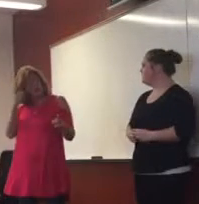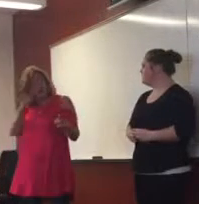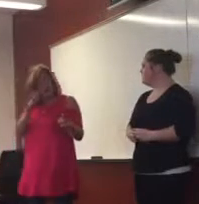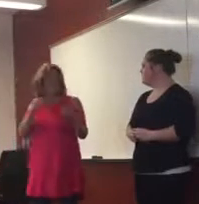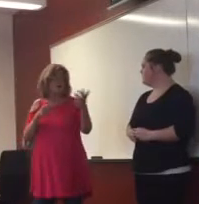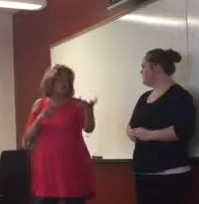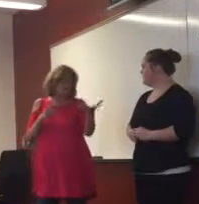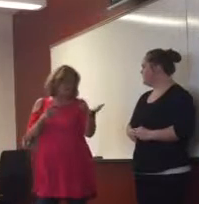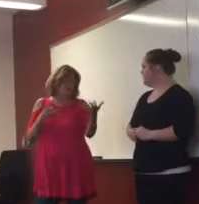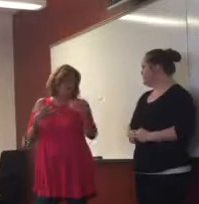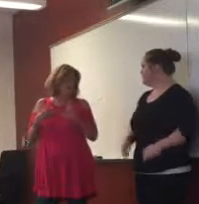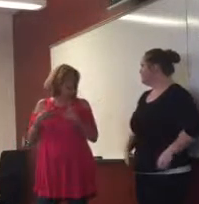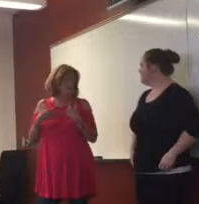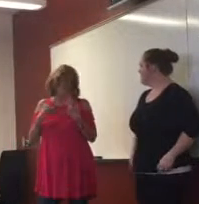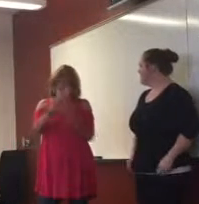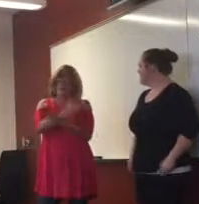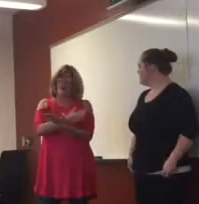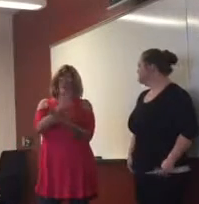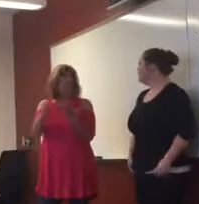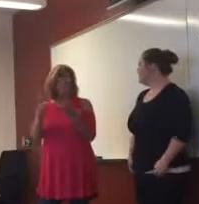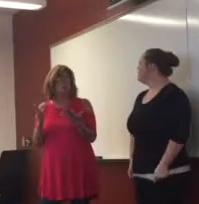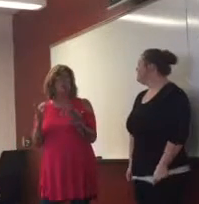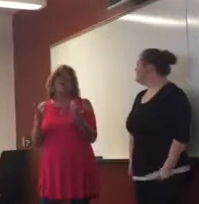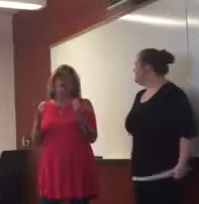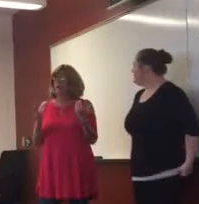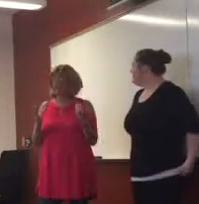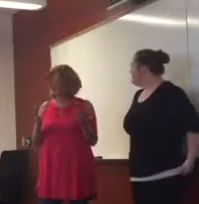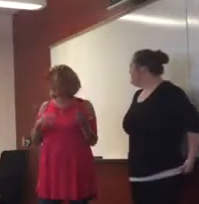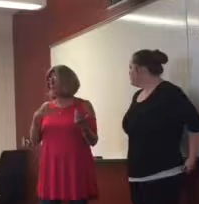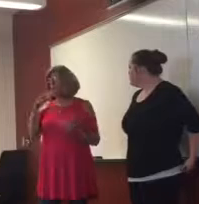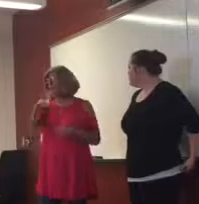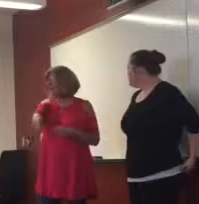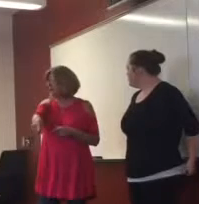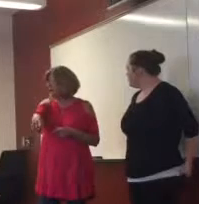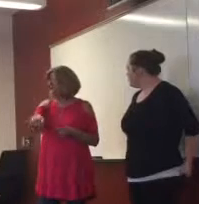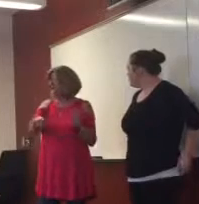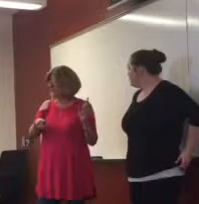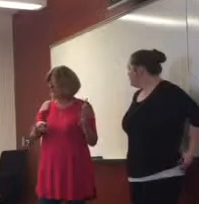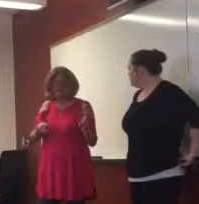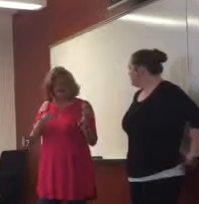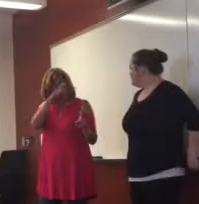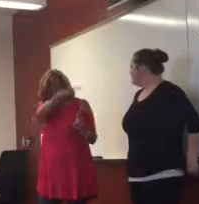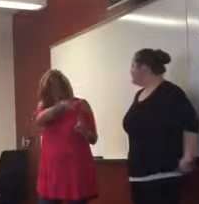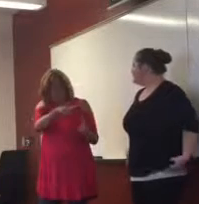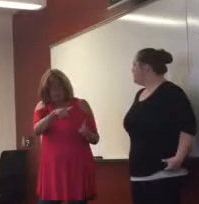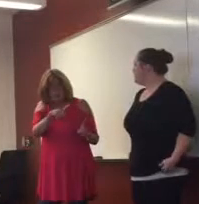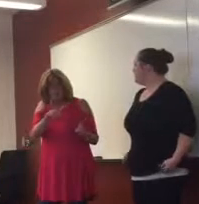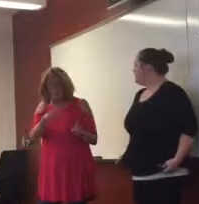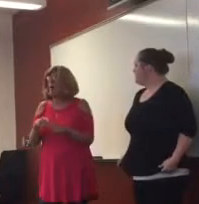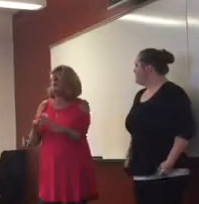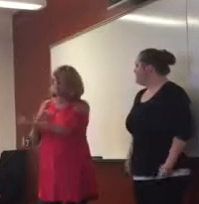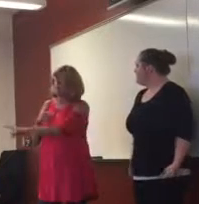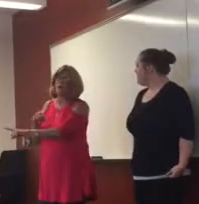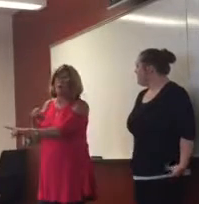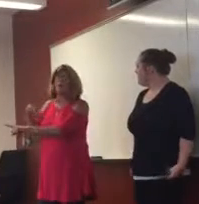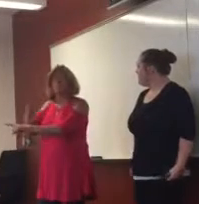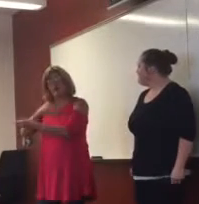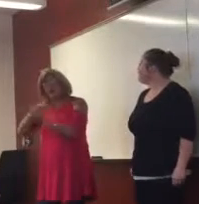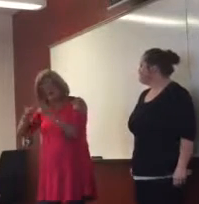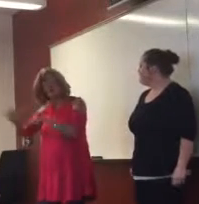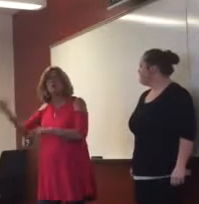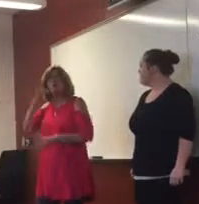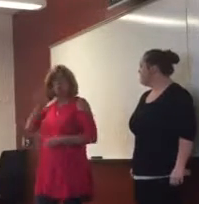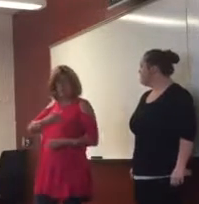then the girl, when she said she called me, I wasn't sure, mom called you or what? And so don't just say she, find out. Do you mean mom or